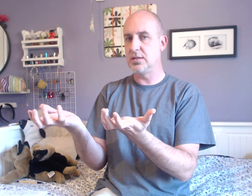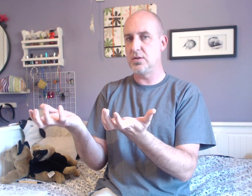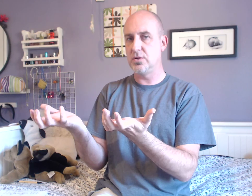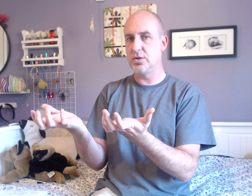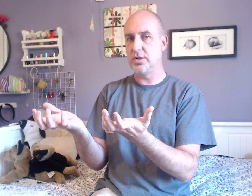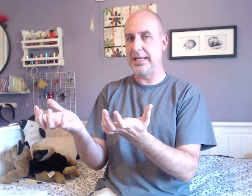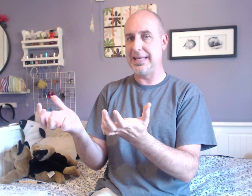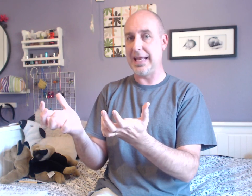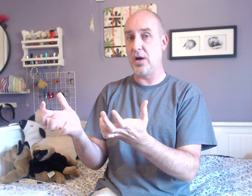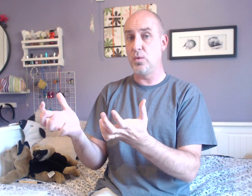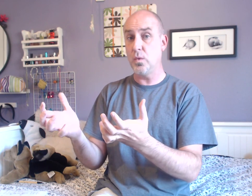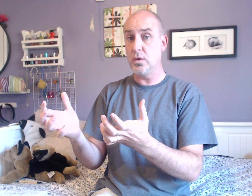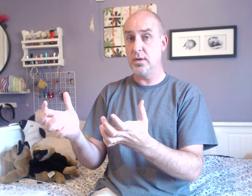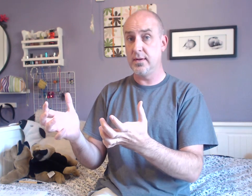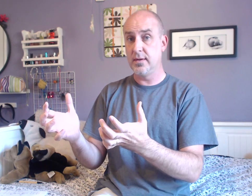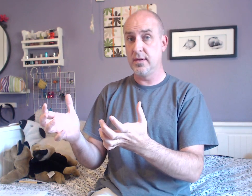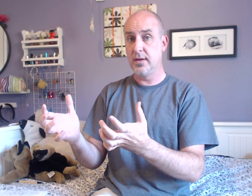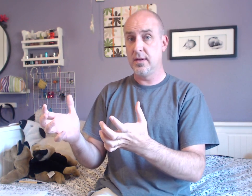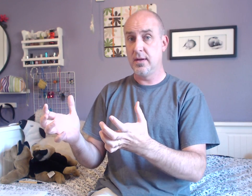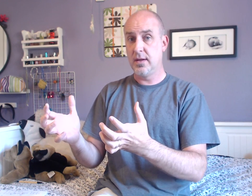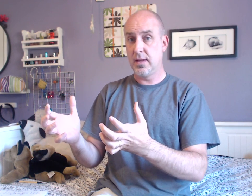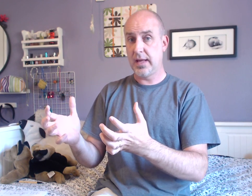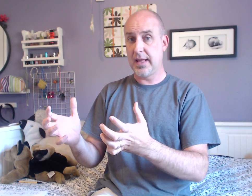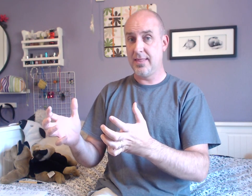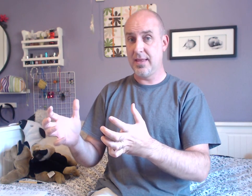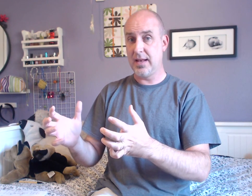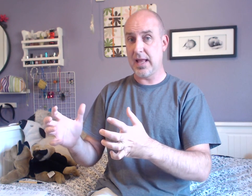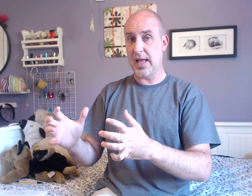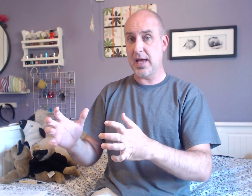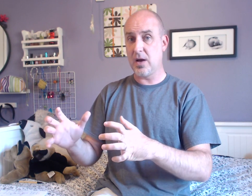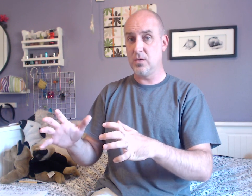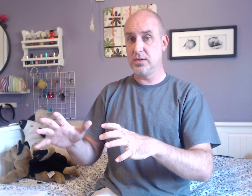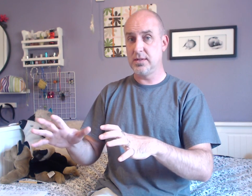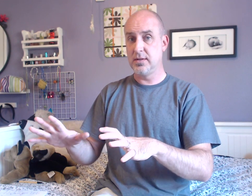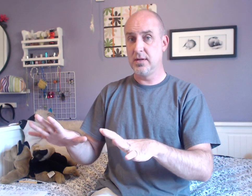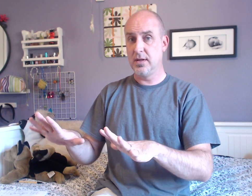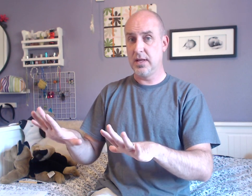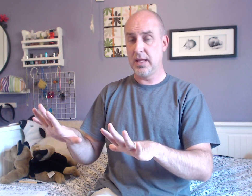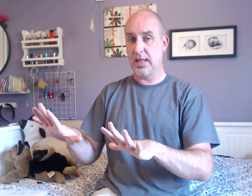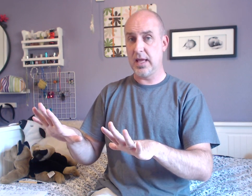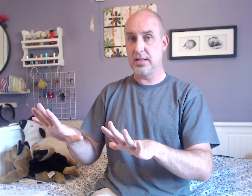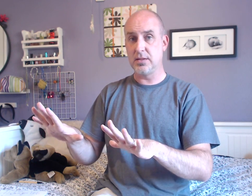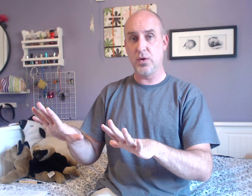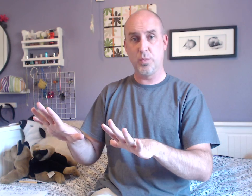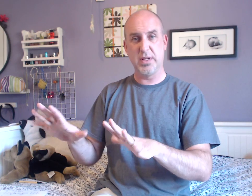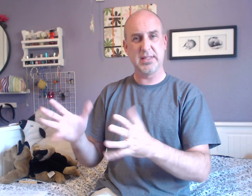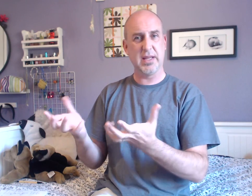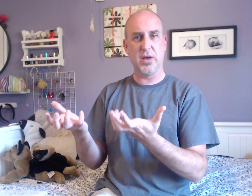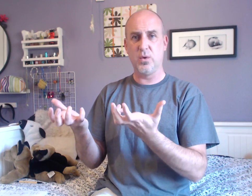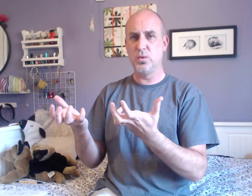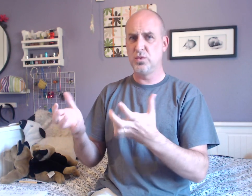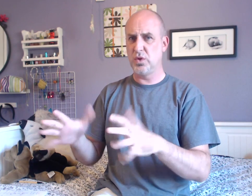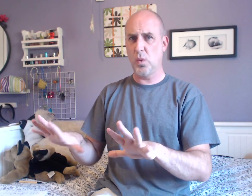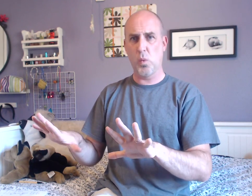start turning downward and then out, and the hands open as I go. Don't want.